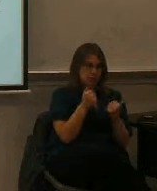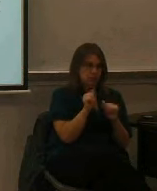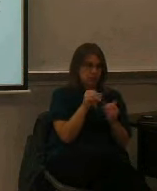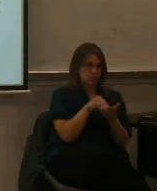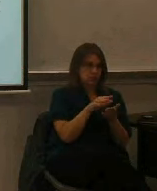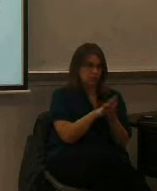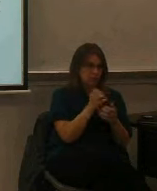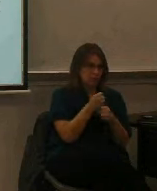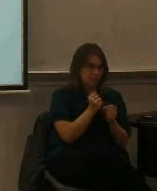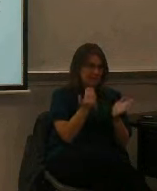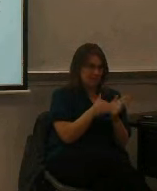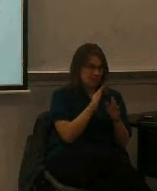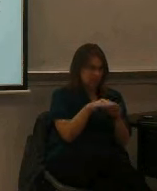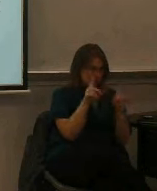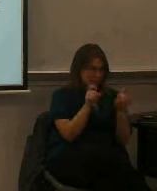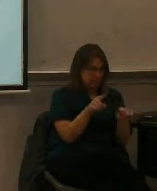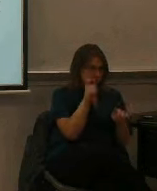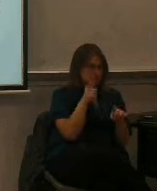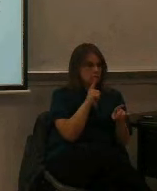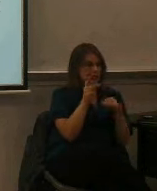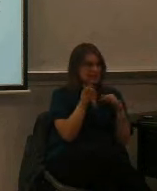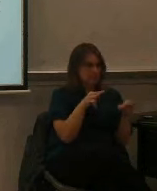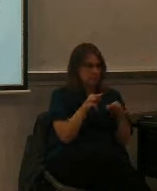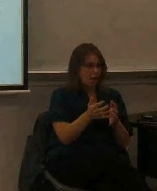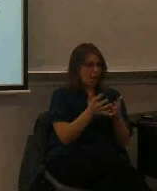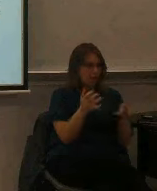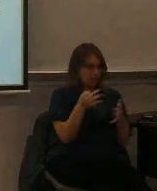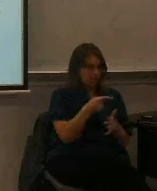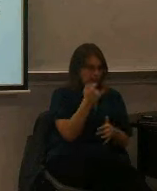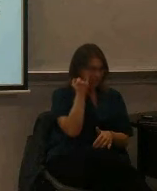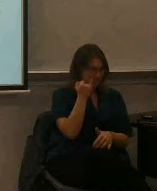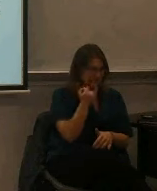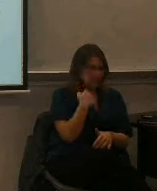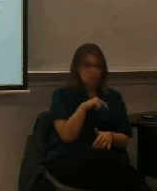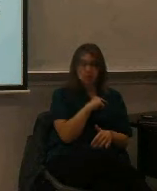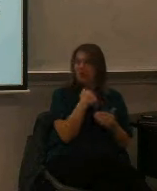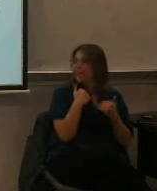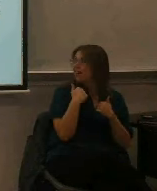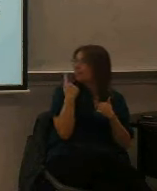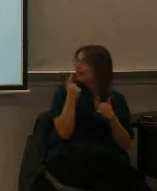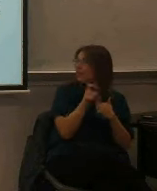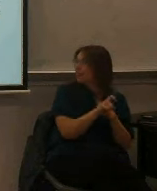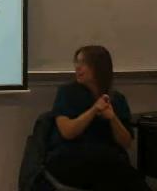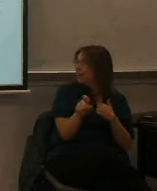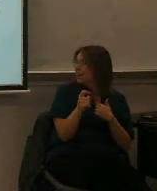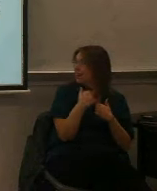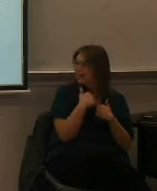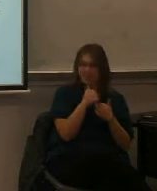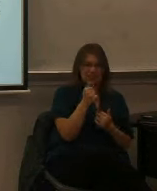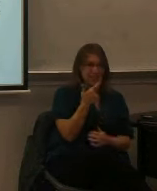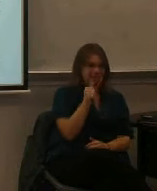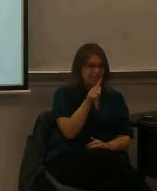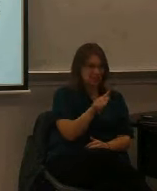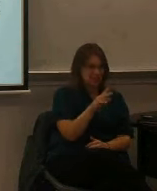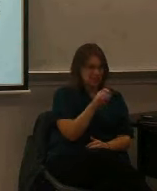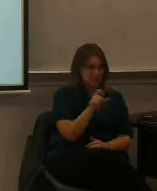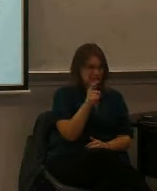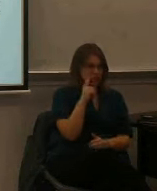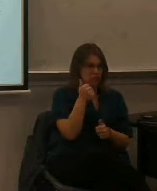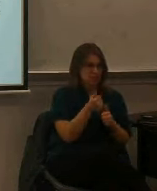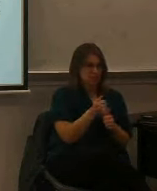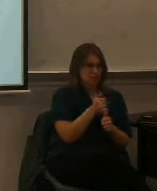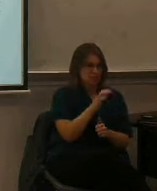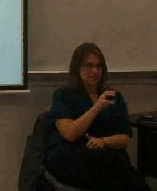tests because it puts a number of these ideas together. And so we have on this graph on the x-axis, we have the number of algal cells per